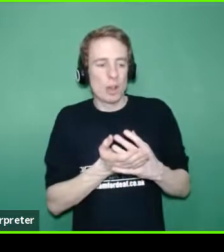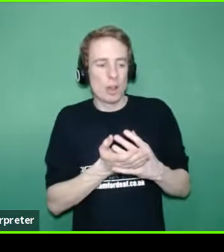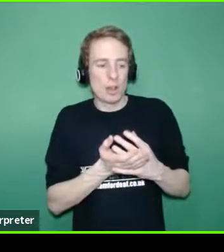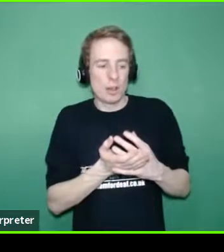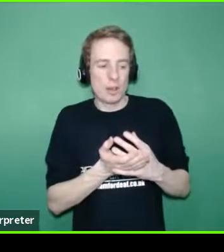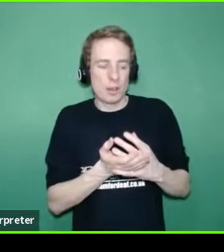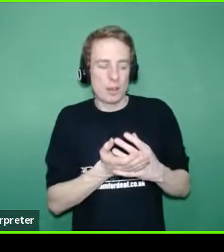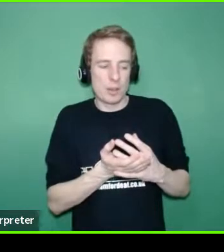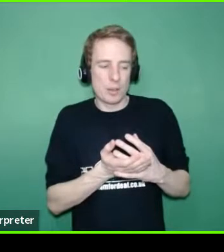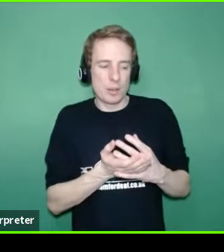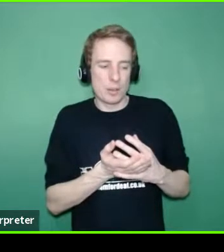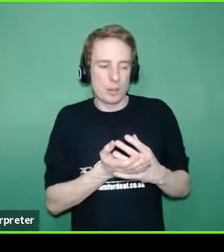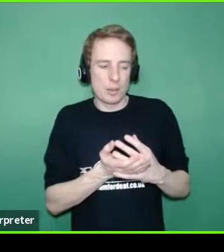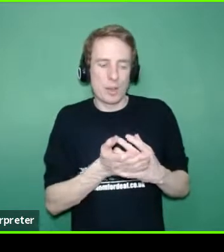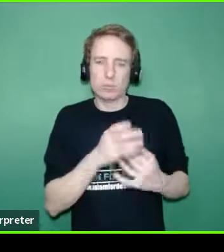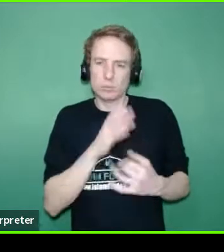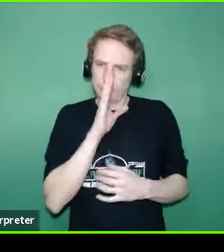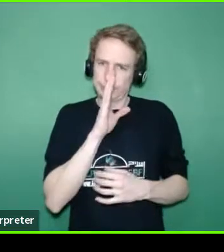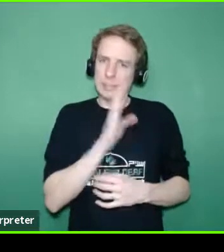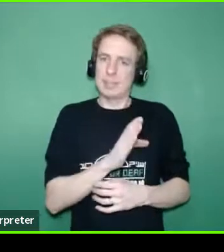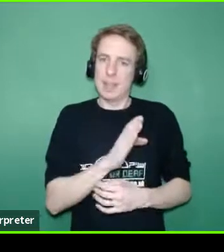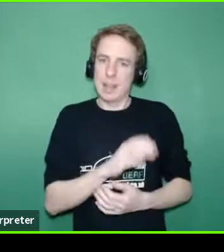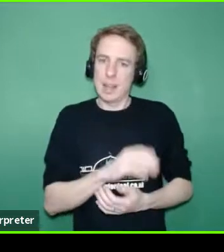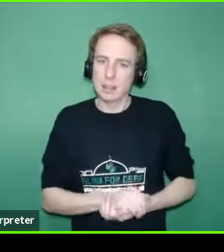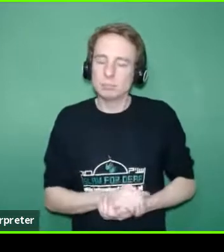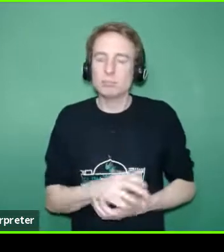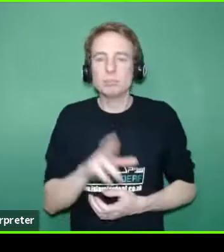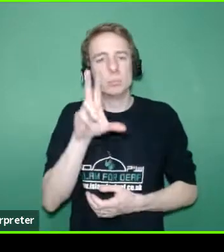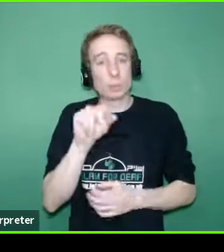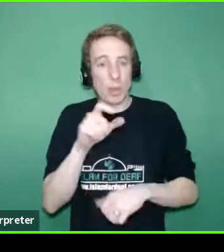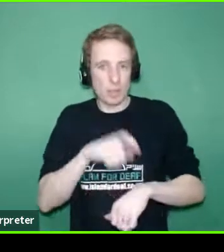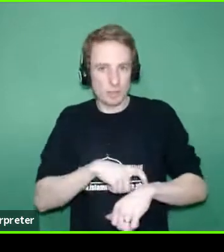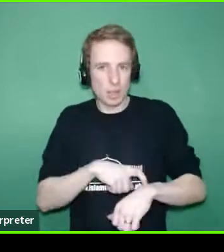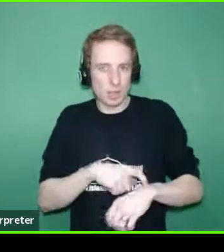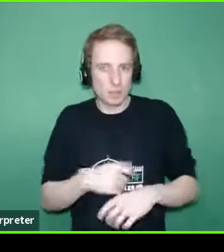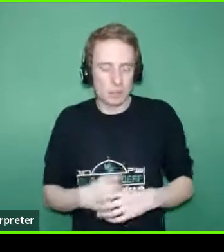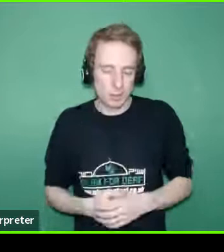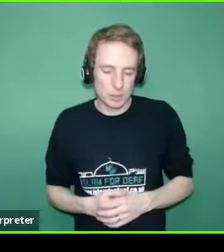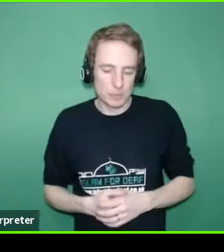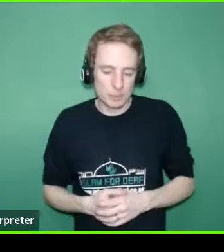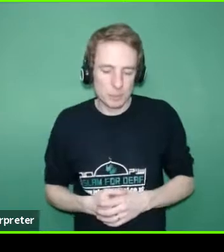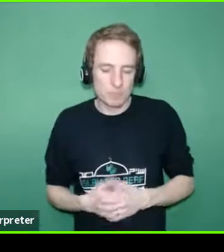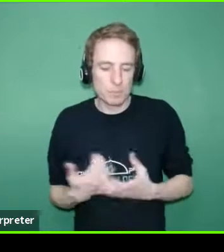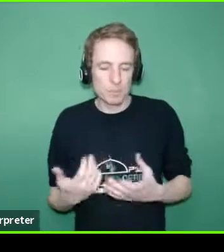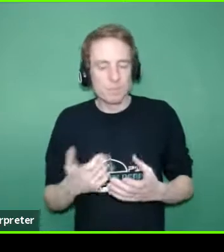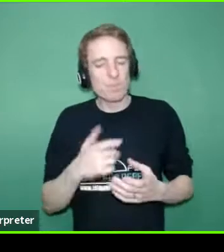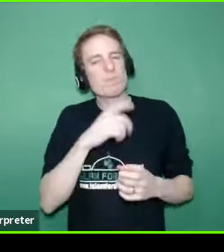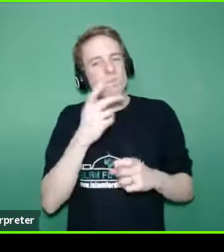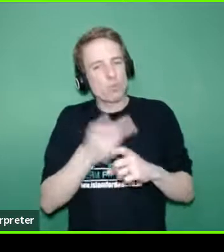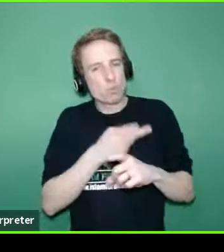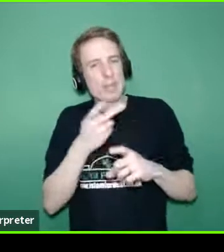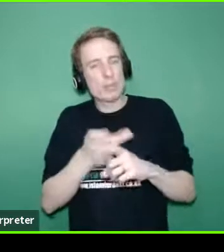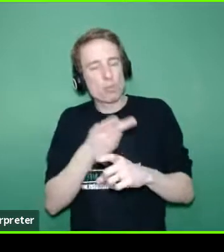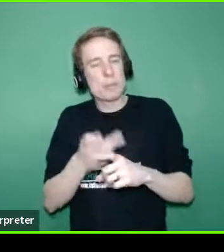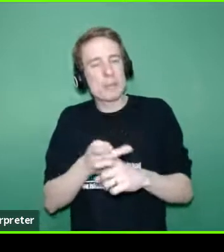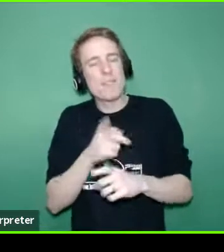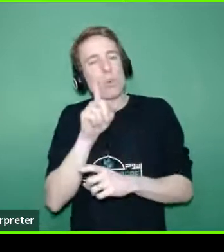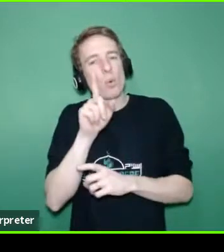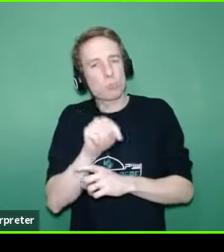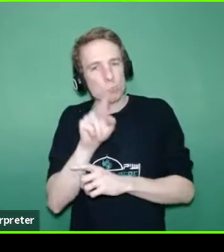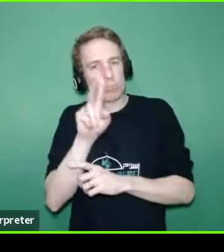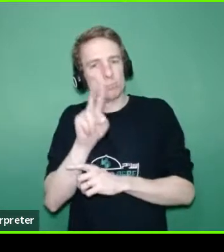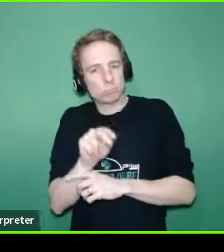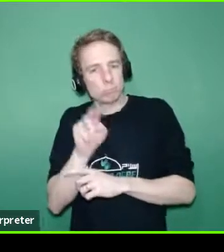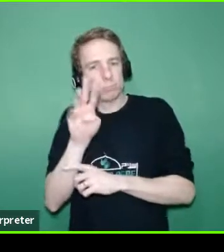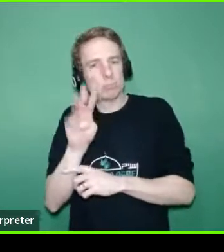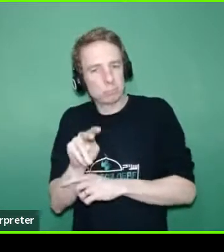of sincerity, 12 times. And they do this pattern in each unit of the prayer. So the